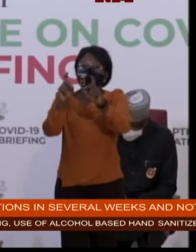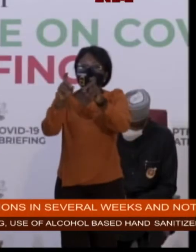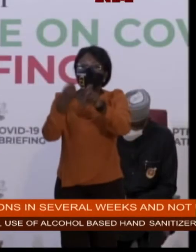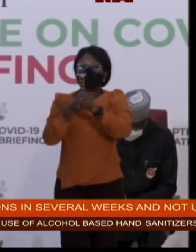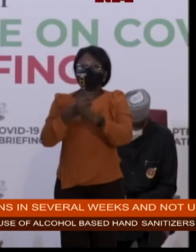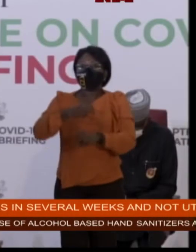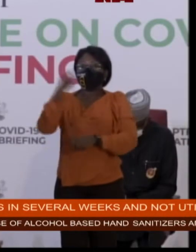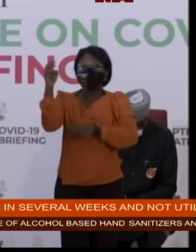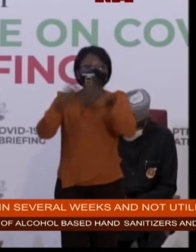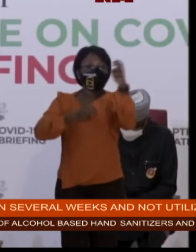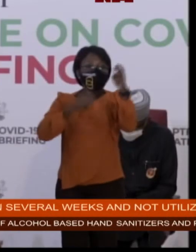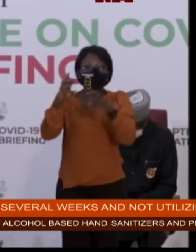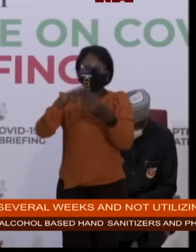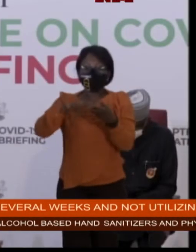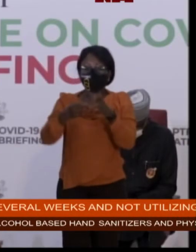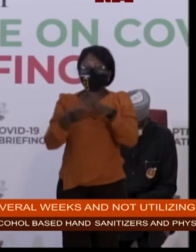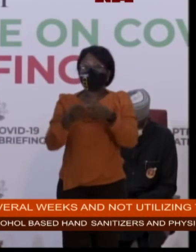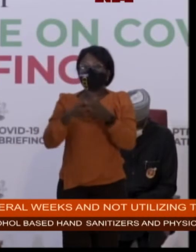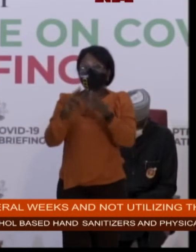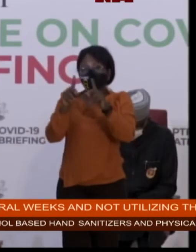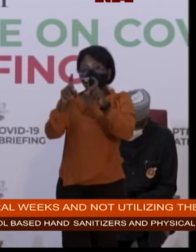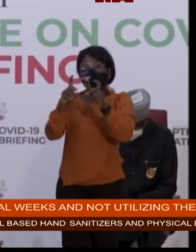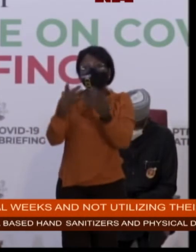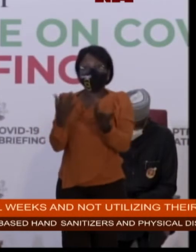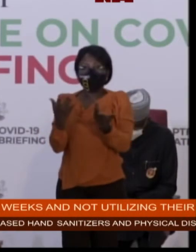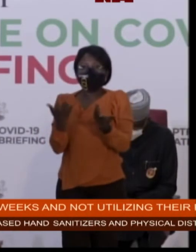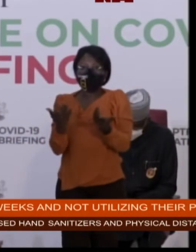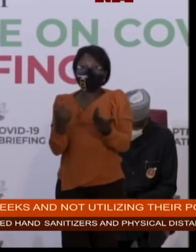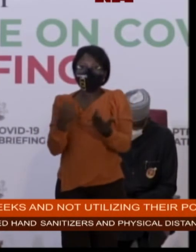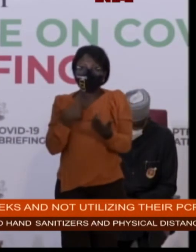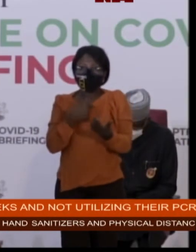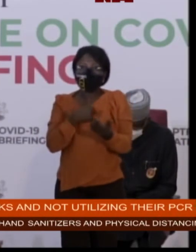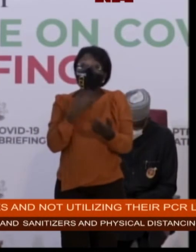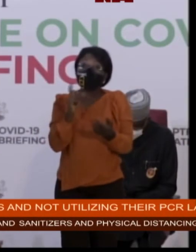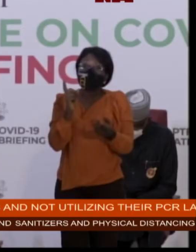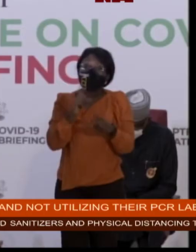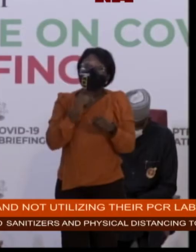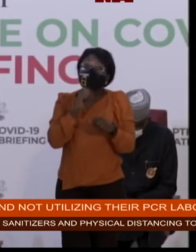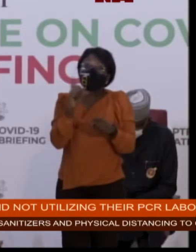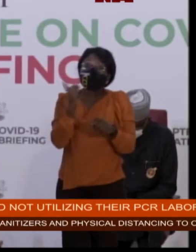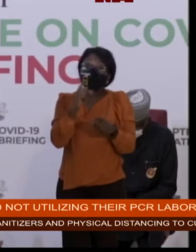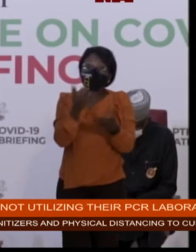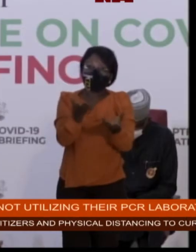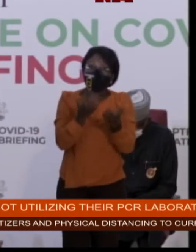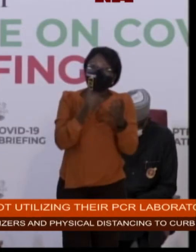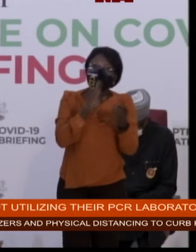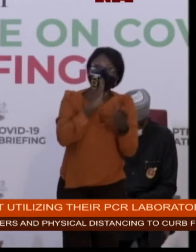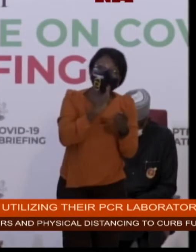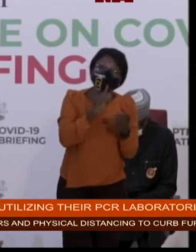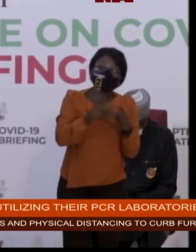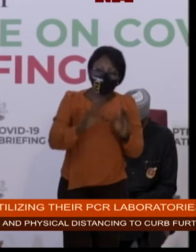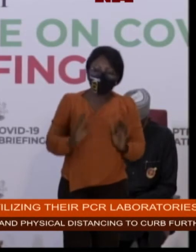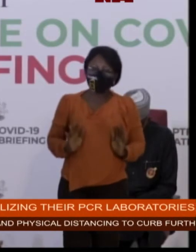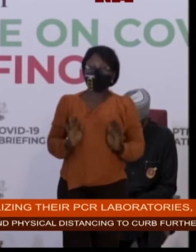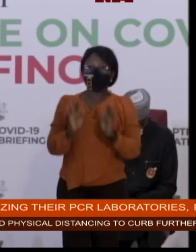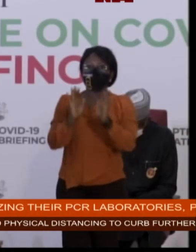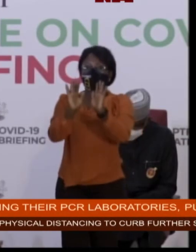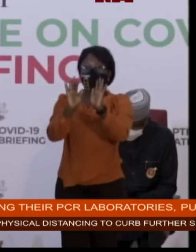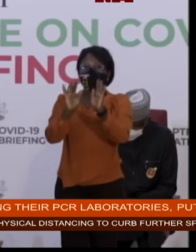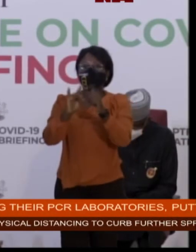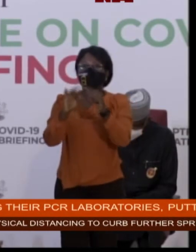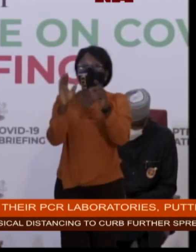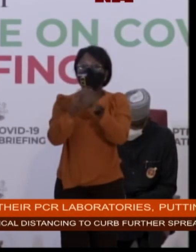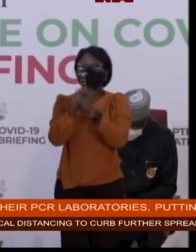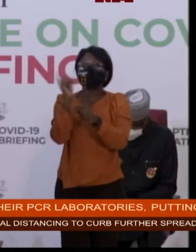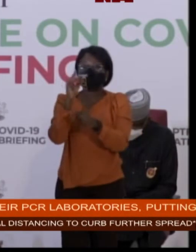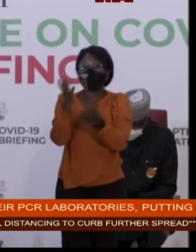from travel-related tests. So yes, we're not where we want to be, but we've pushed very aggressively through the year, and